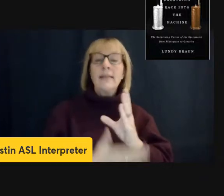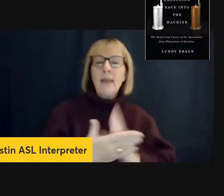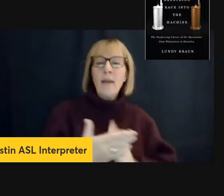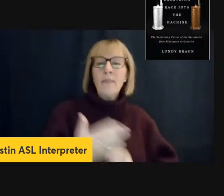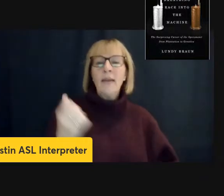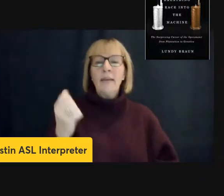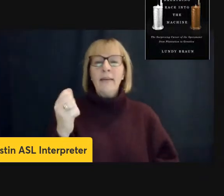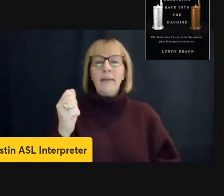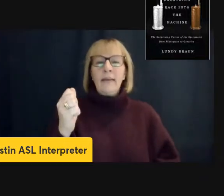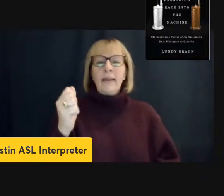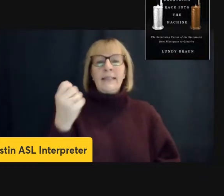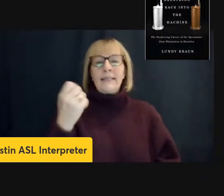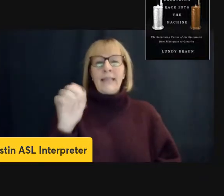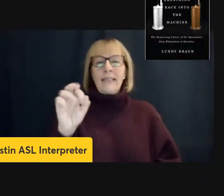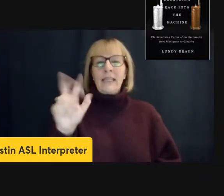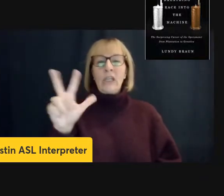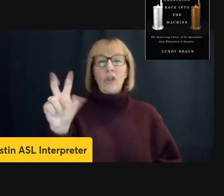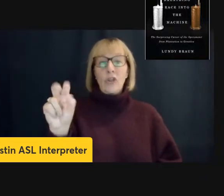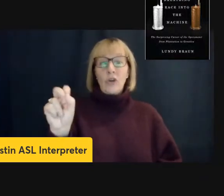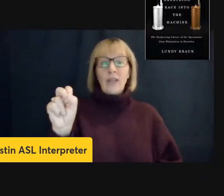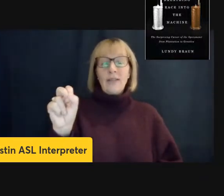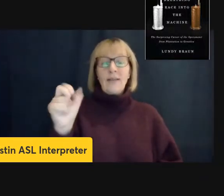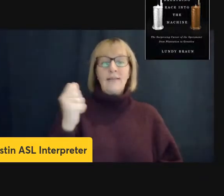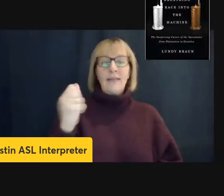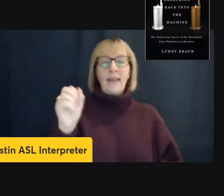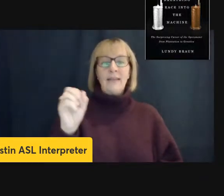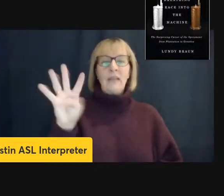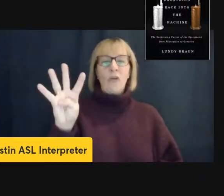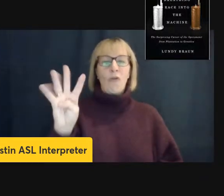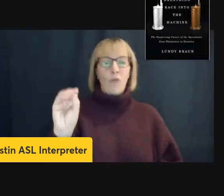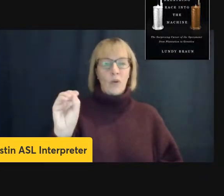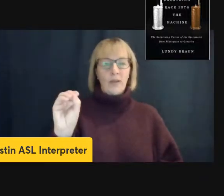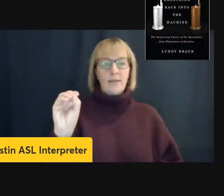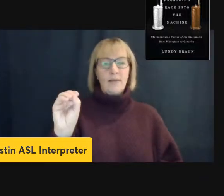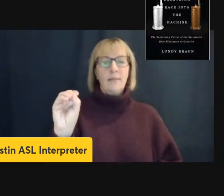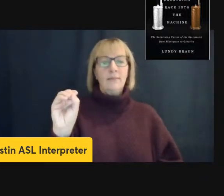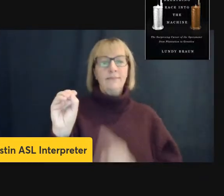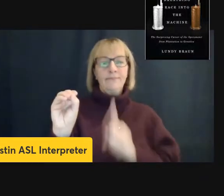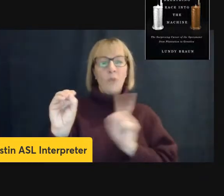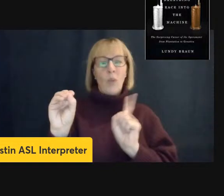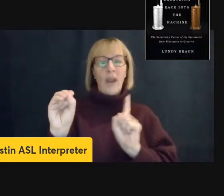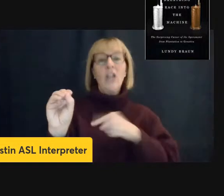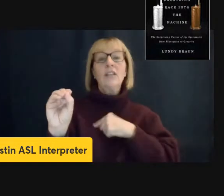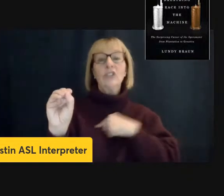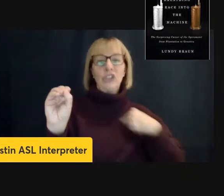in India and China. Indians, in